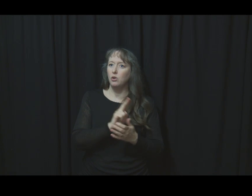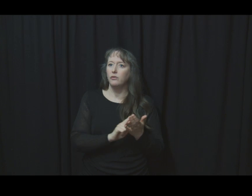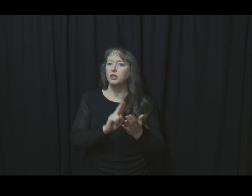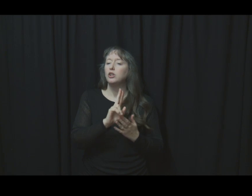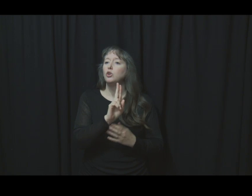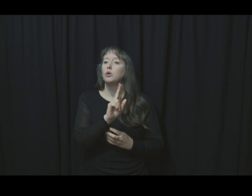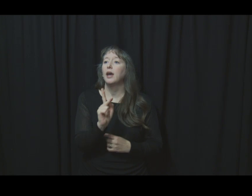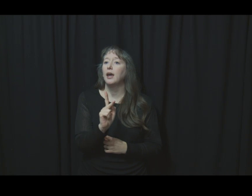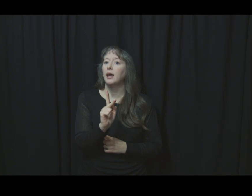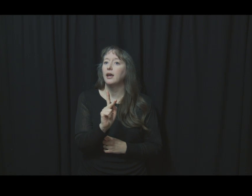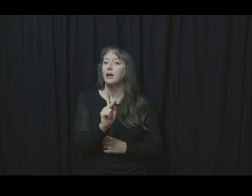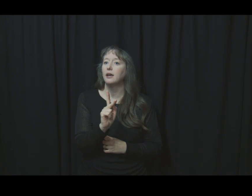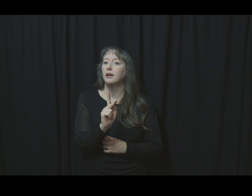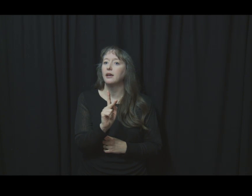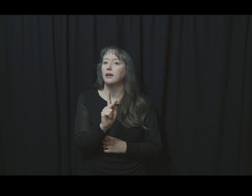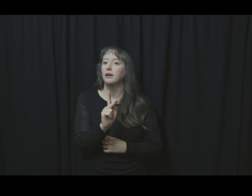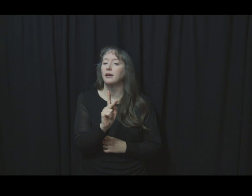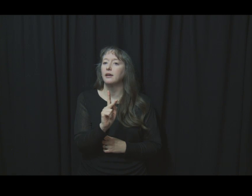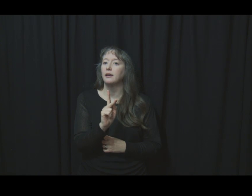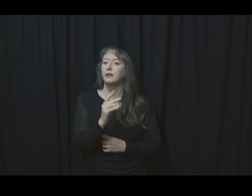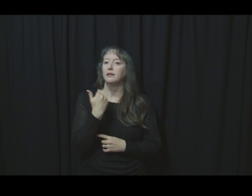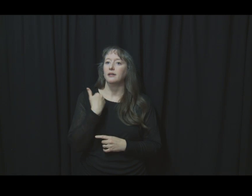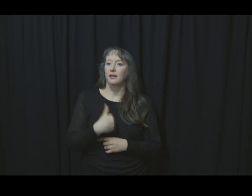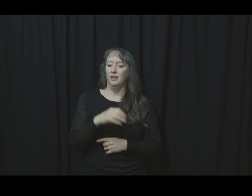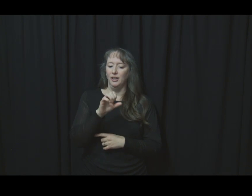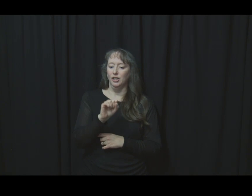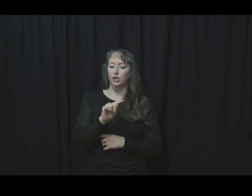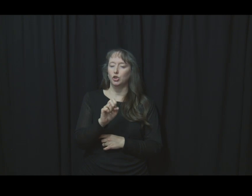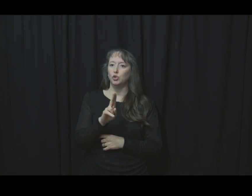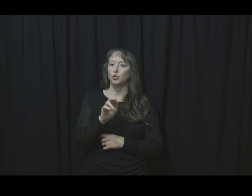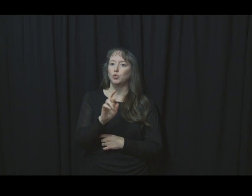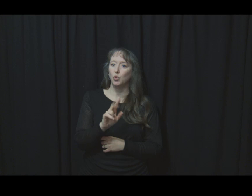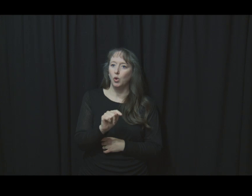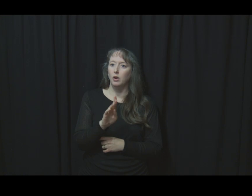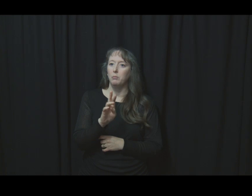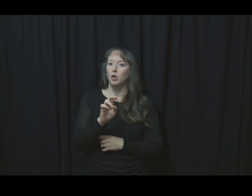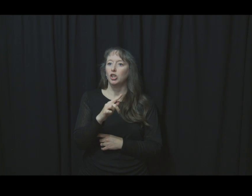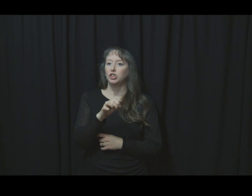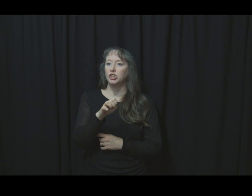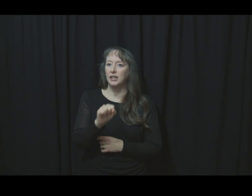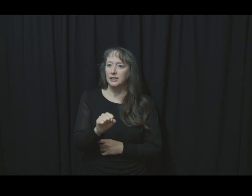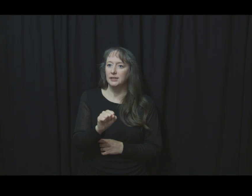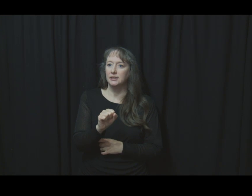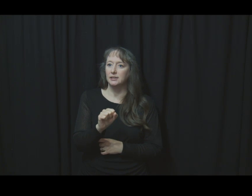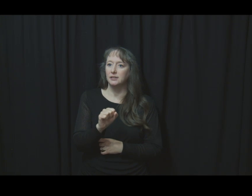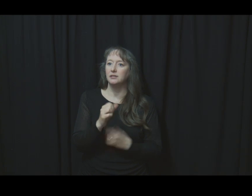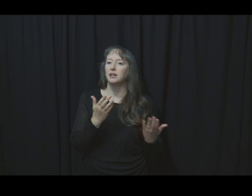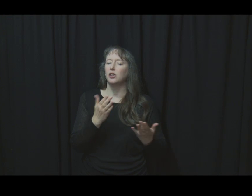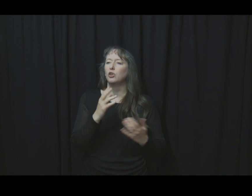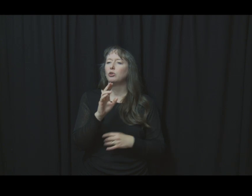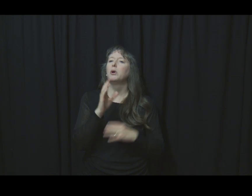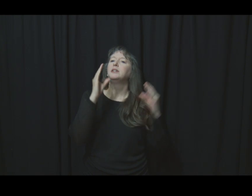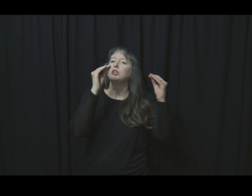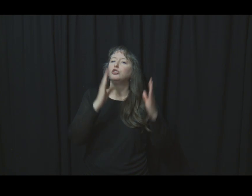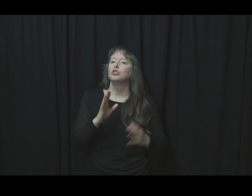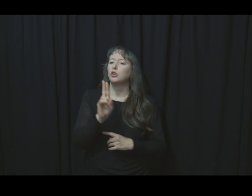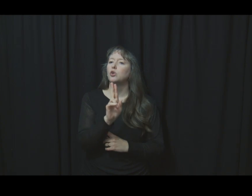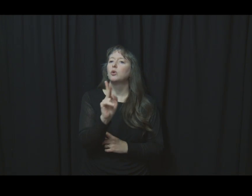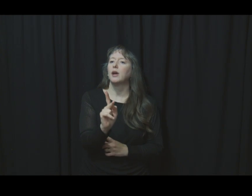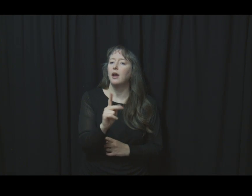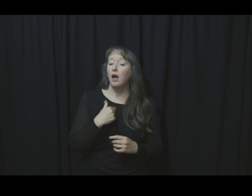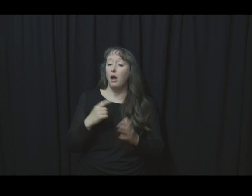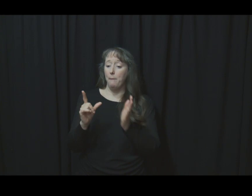My name is Stuart Burgess. I'm a Professor of Engineering Design at Bristol University in the UK. I have published